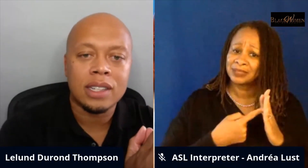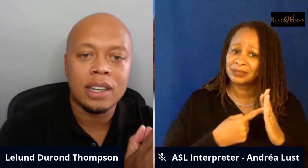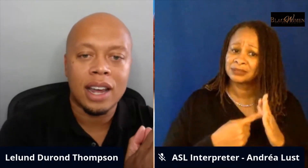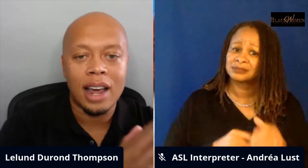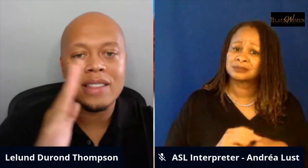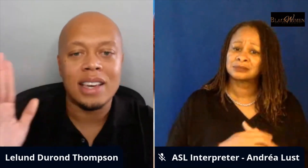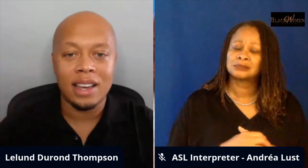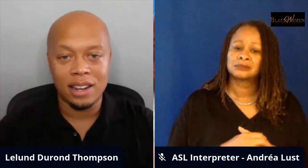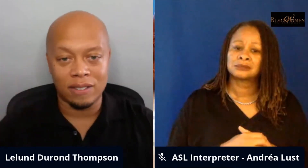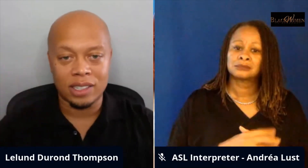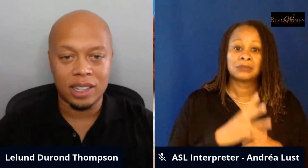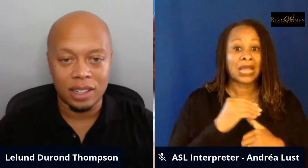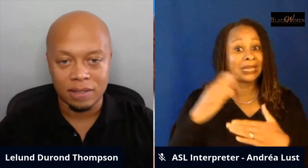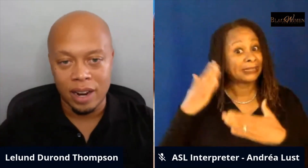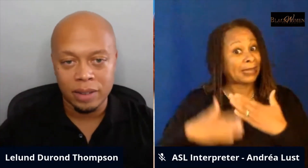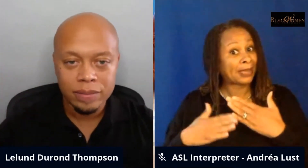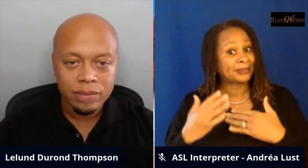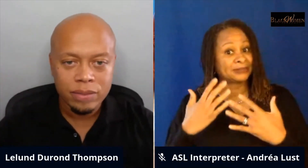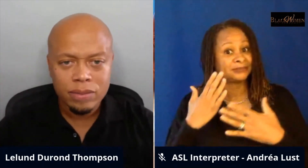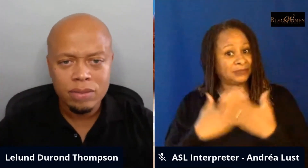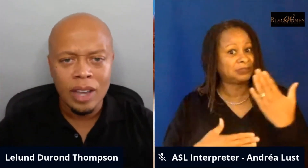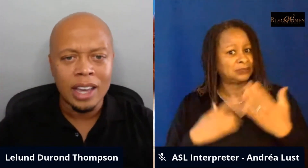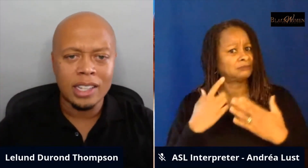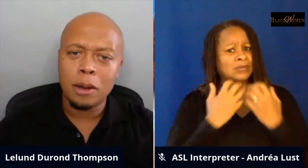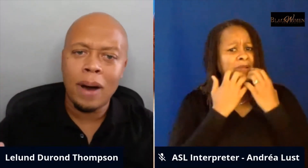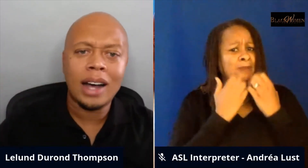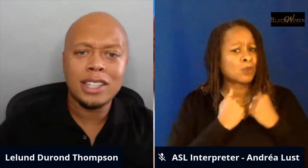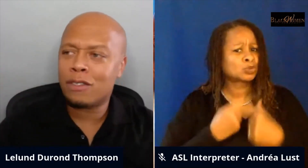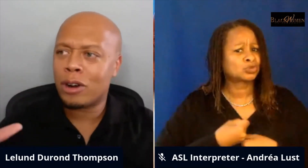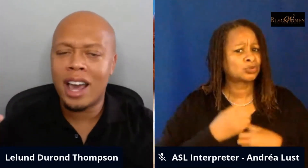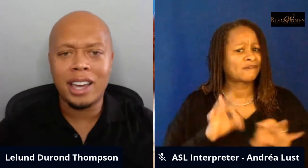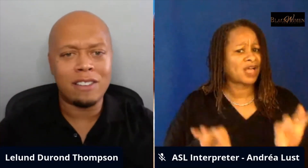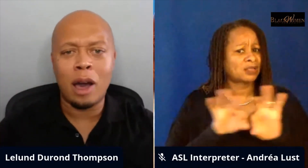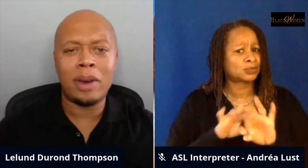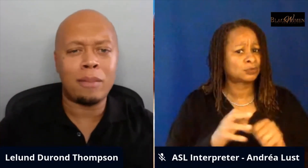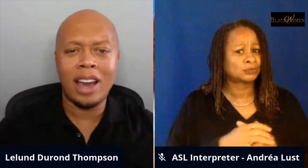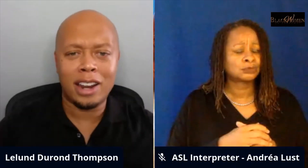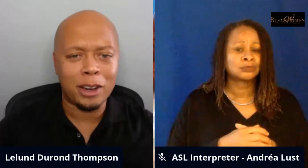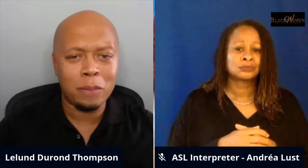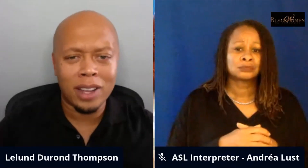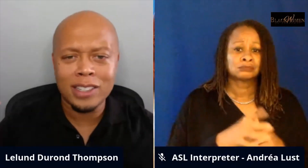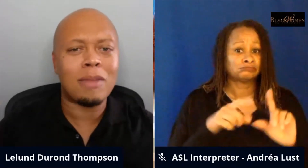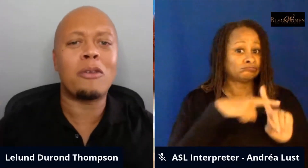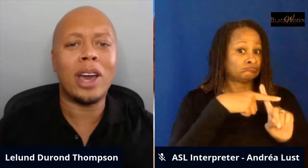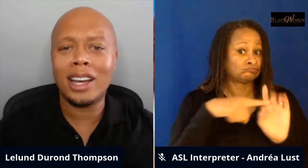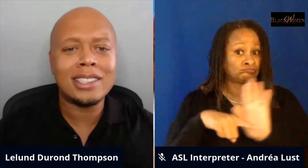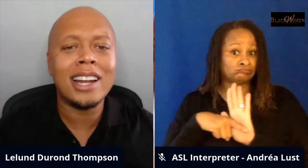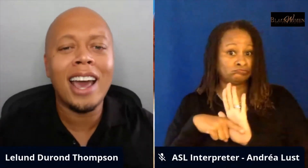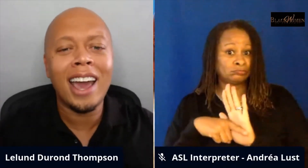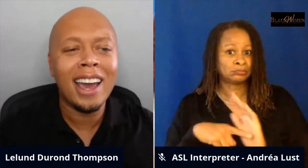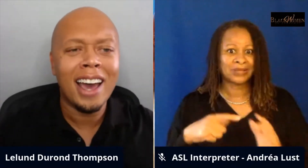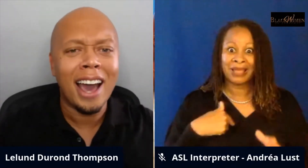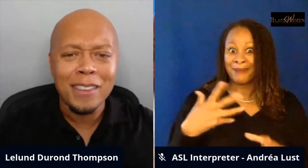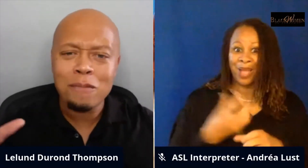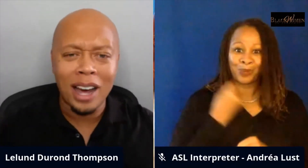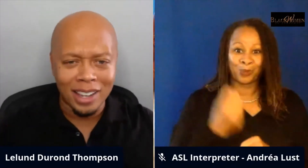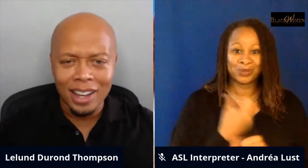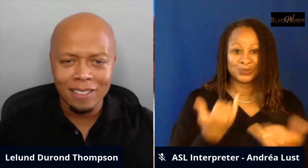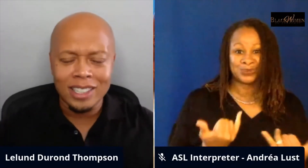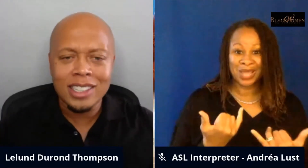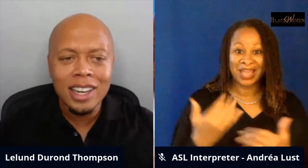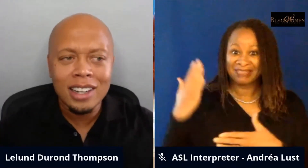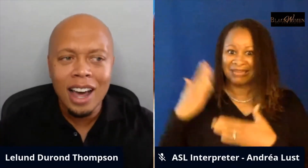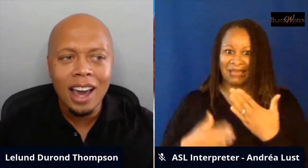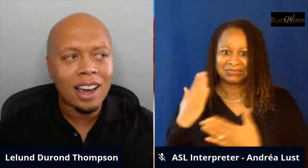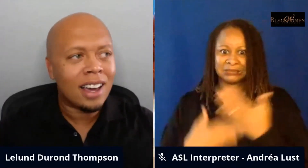the scene and at the end of the scene, right? Is it positive or negative? Am I in a good place? Am I winning today? And then by the end